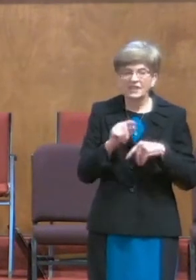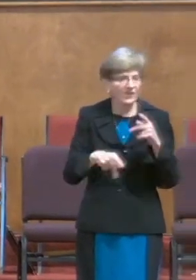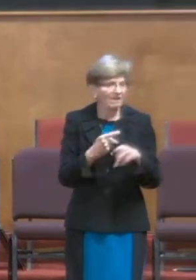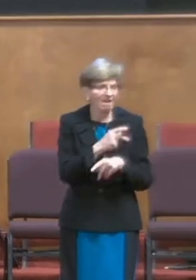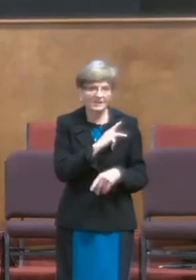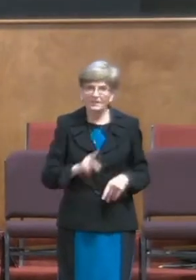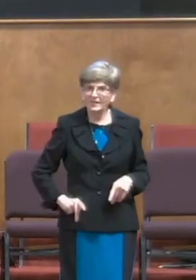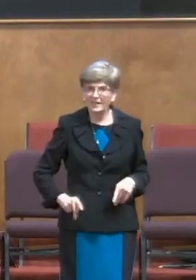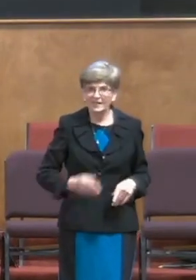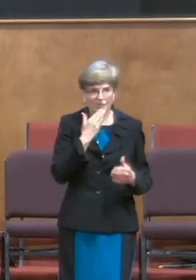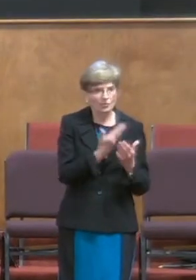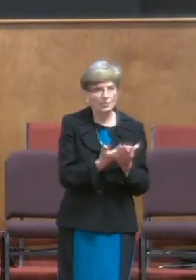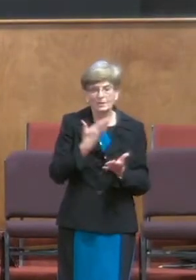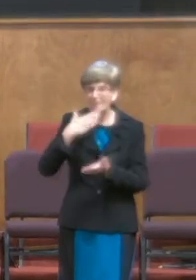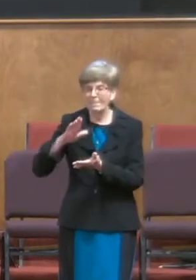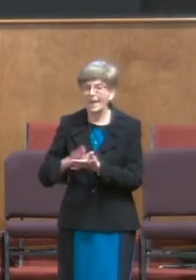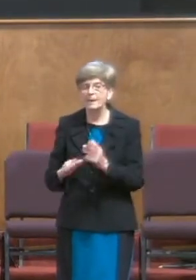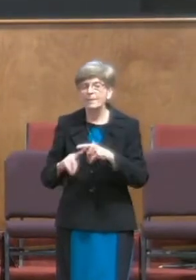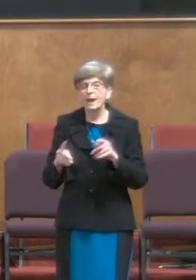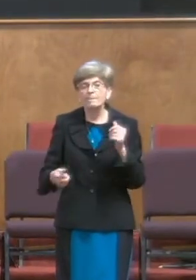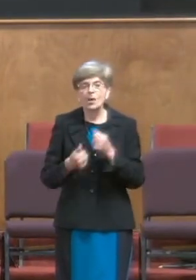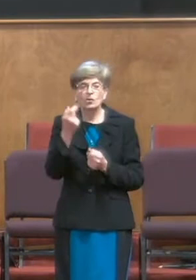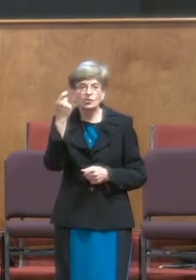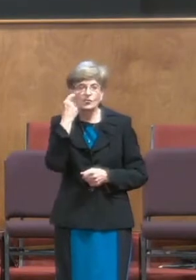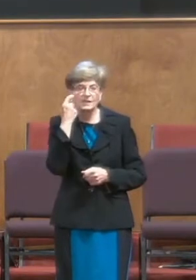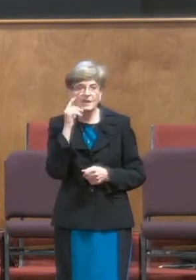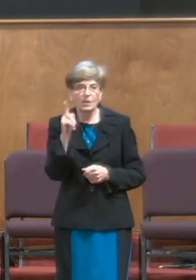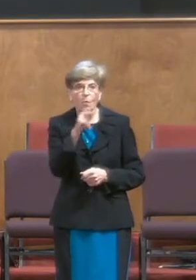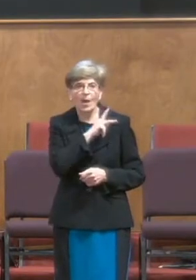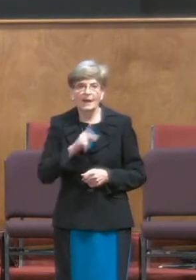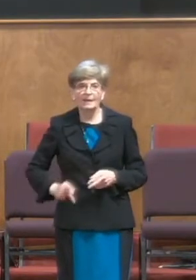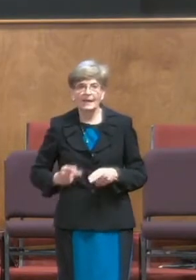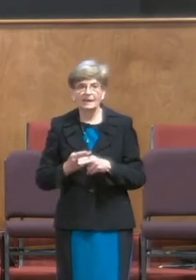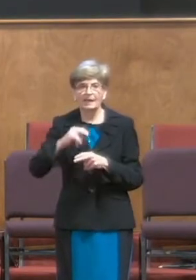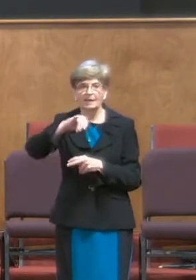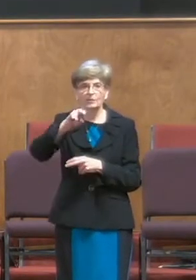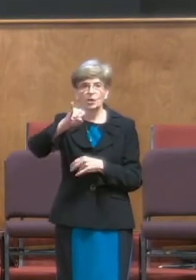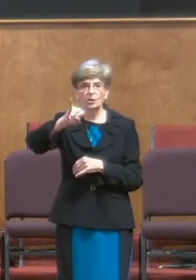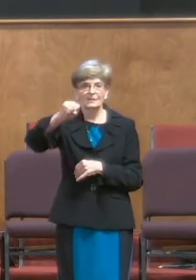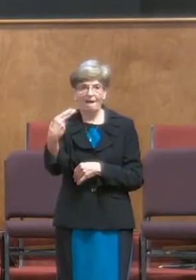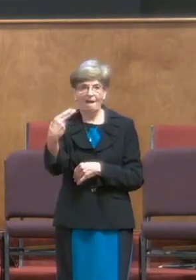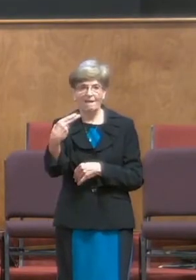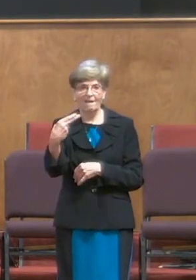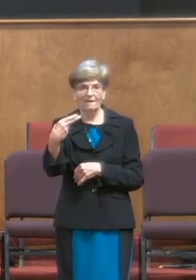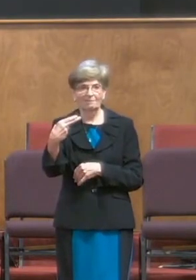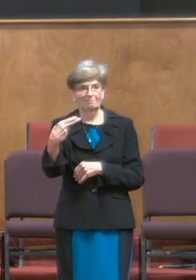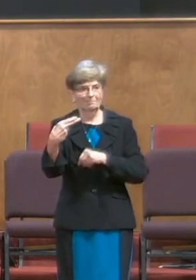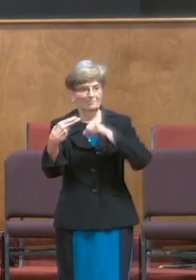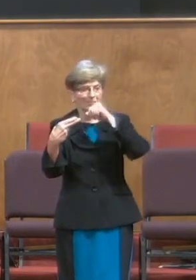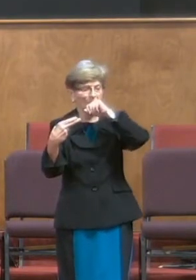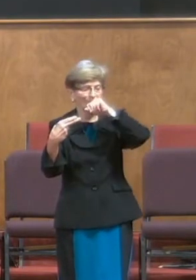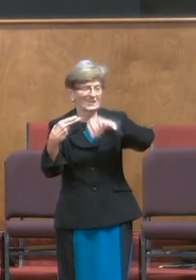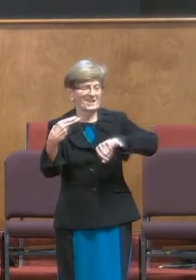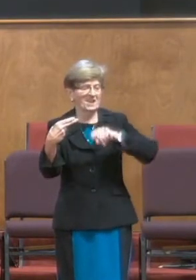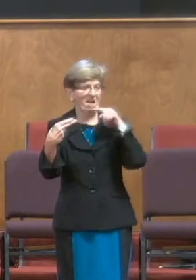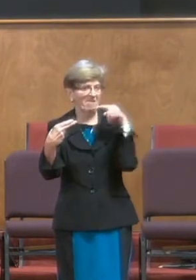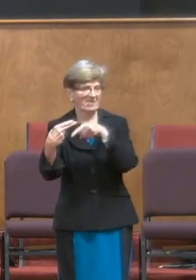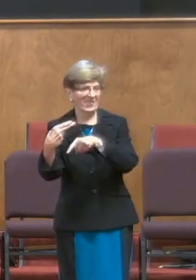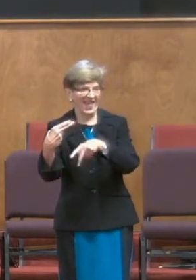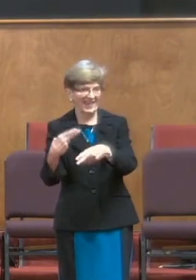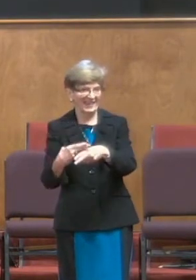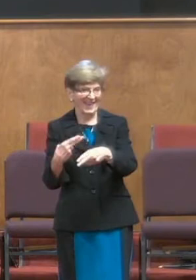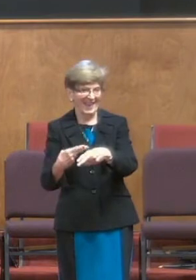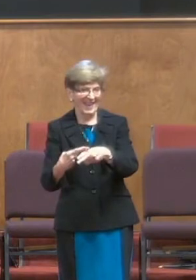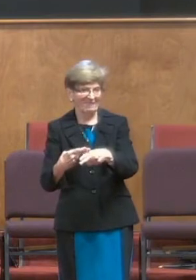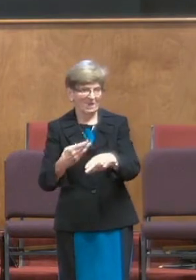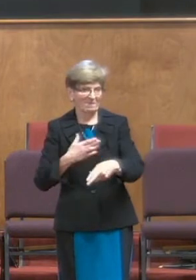bad. And most recently, there was a king named Josiah. I love King Josiah because I named my boy